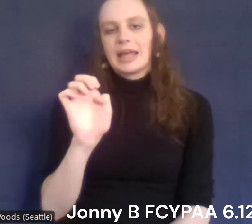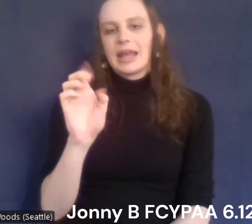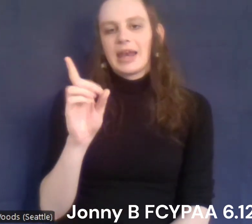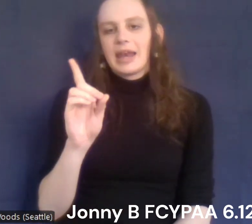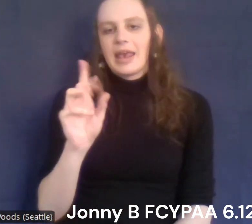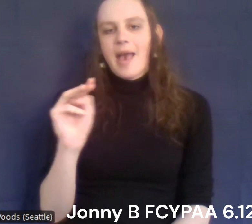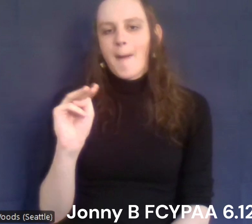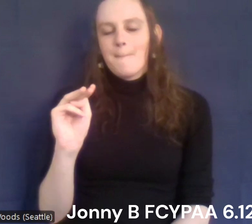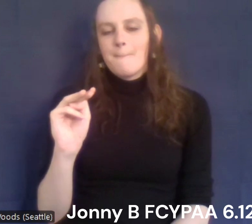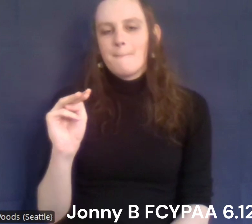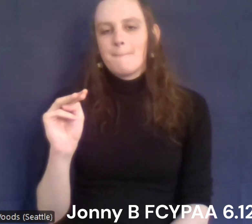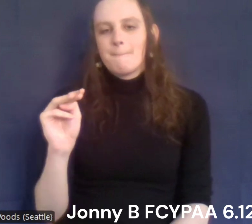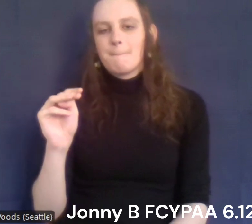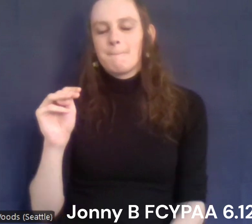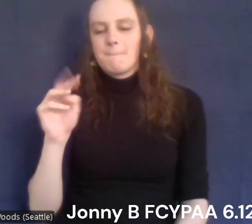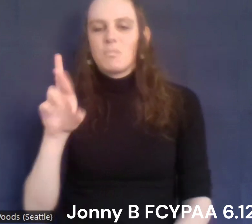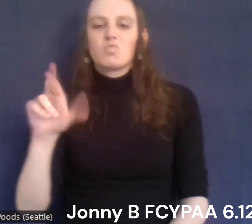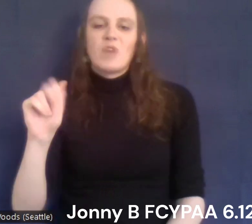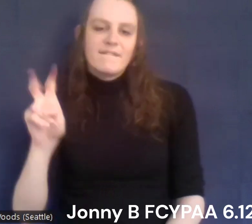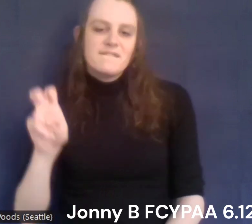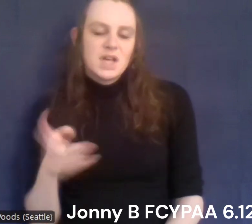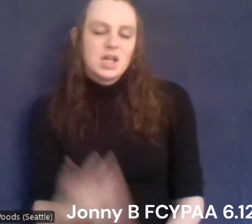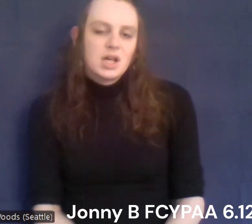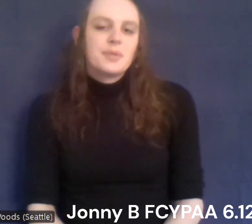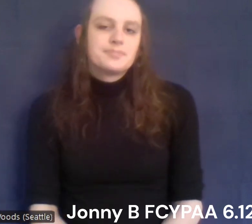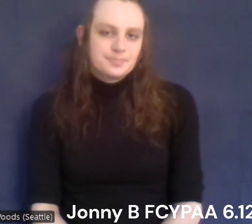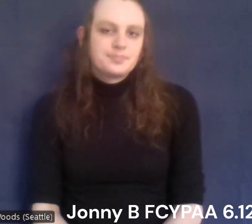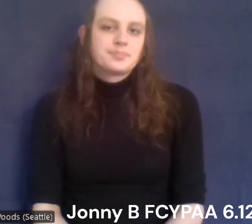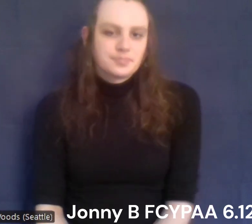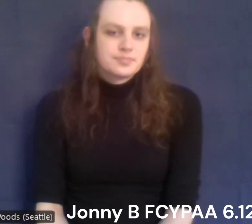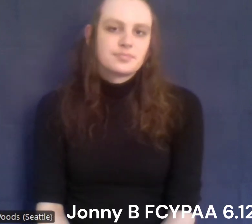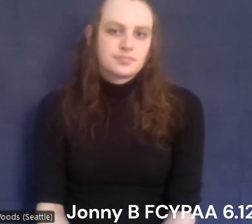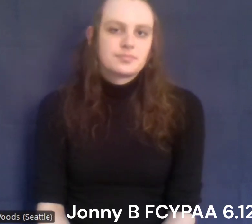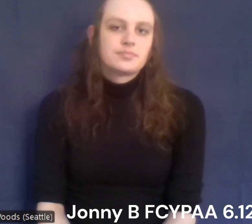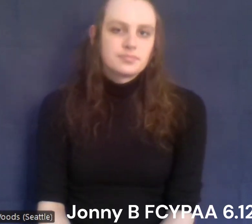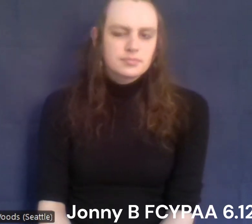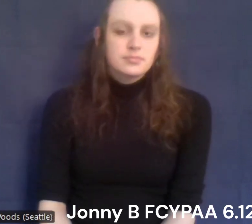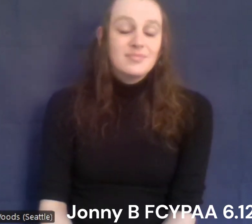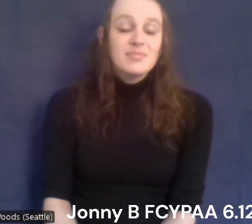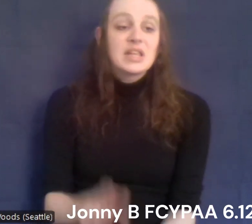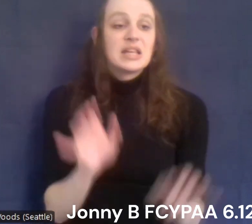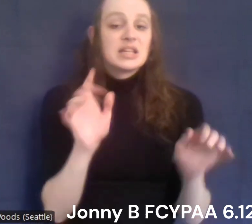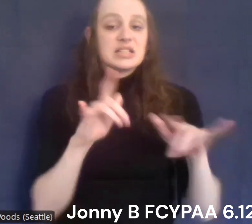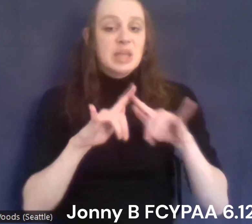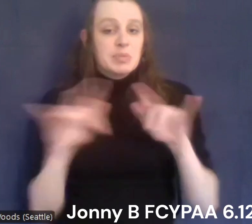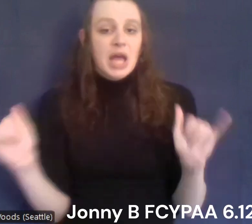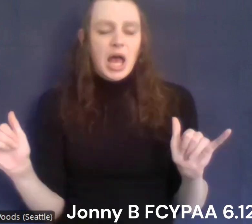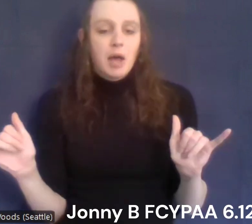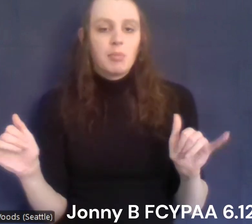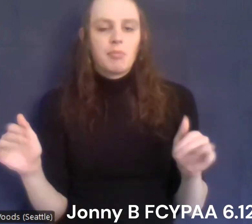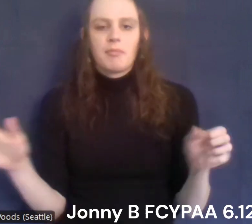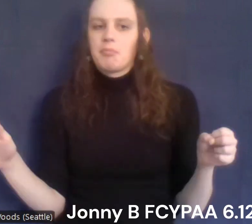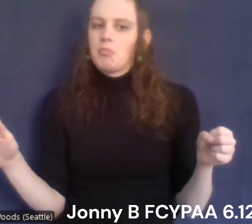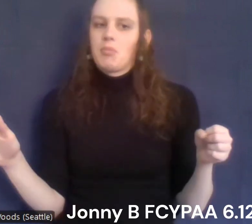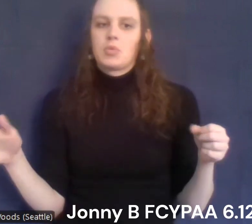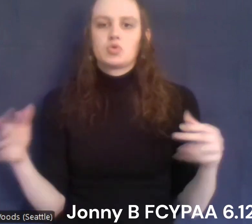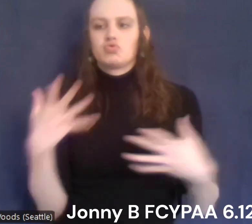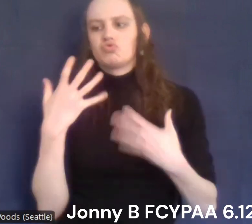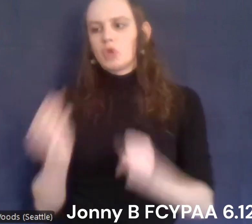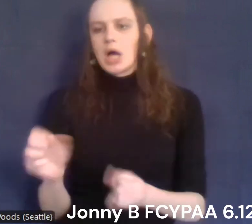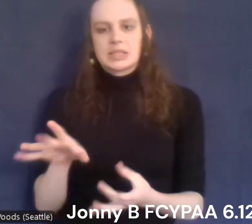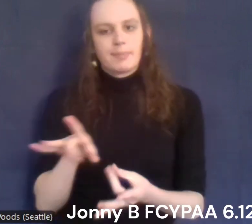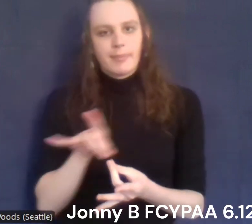meeting, and then at the same time, extremely spiritual as well. It's special just being in a room with so